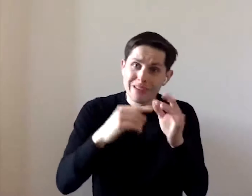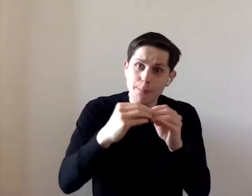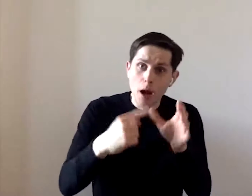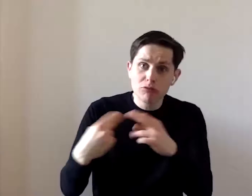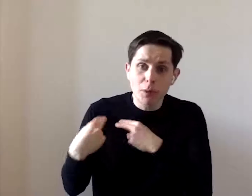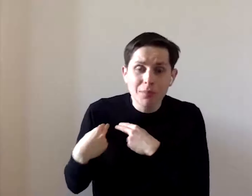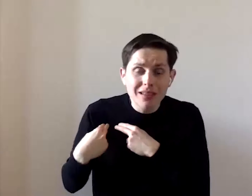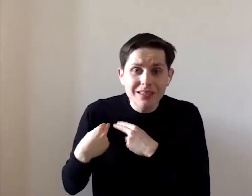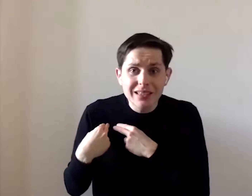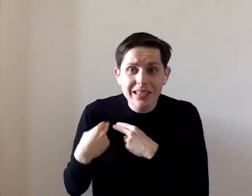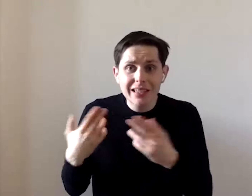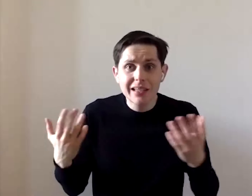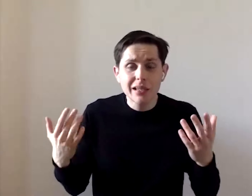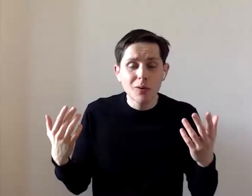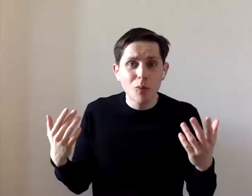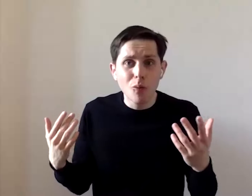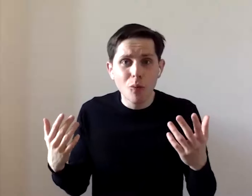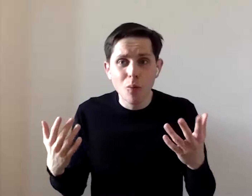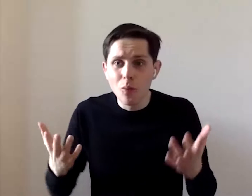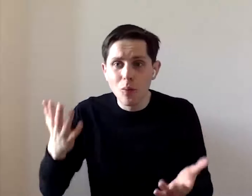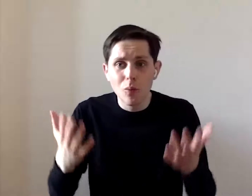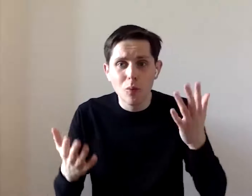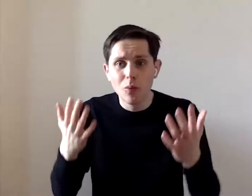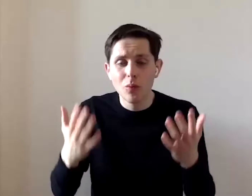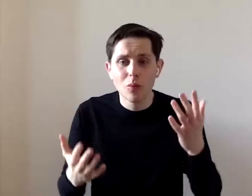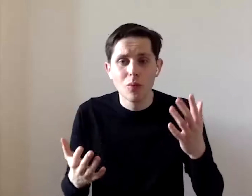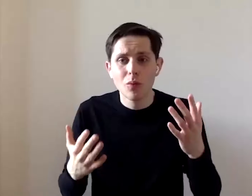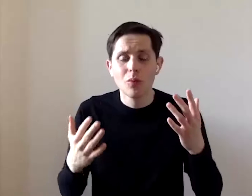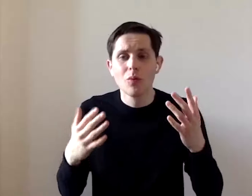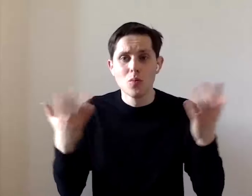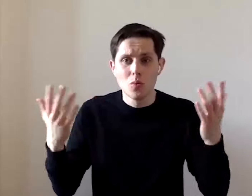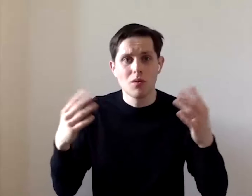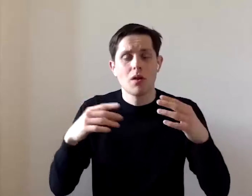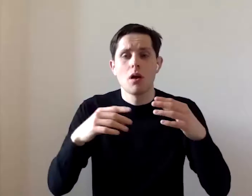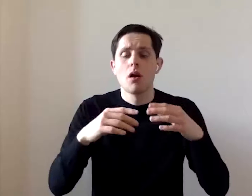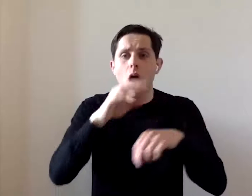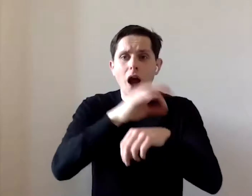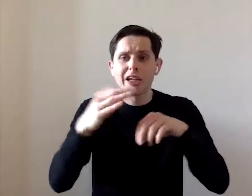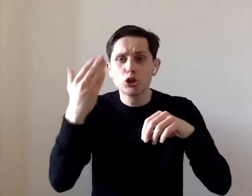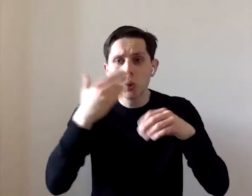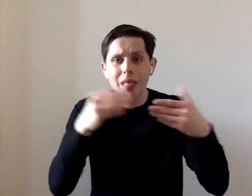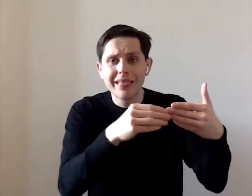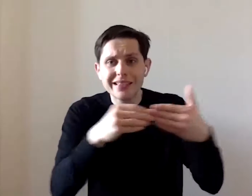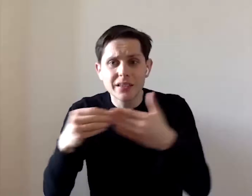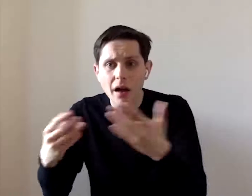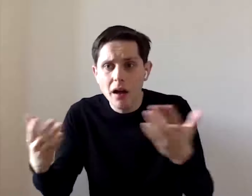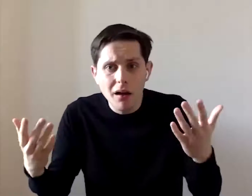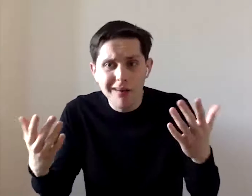architecture school are as equitable and supportive as possible? Is it also RIBA's responsibility to ensure it's